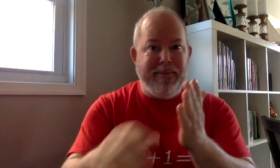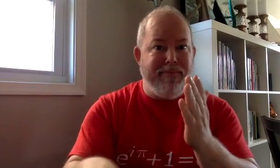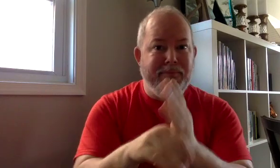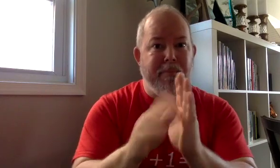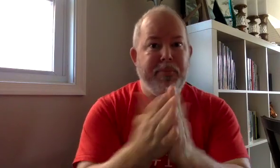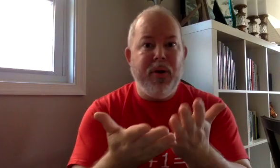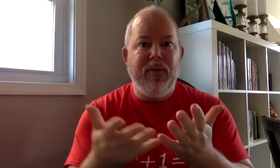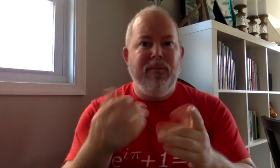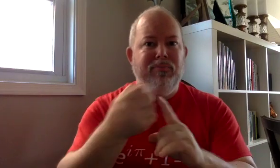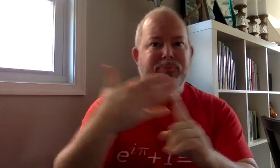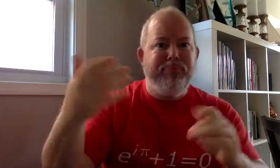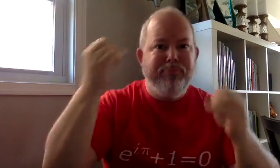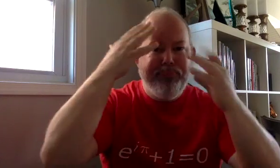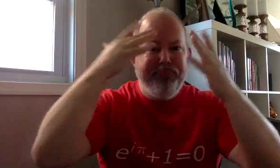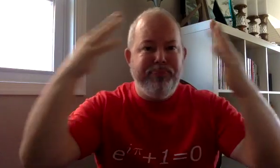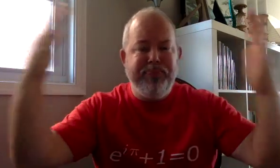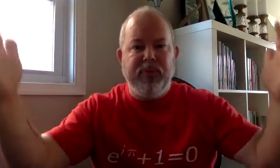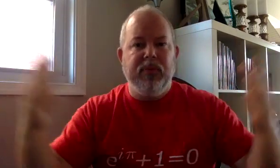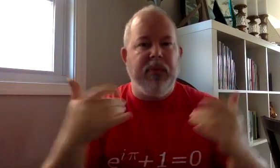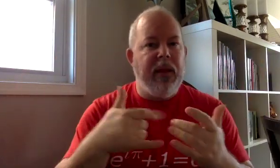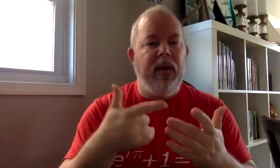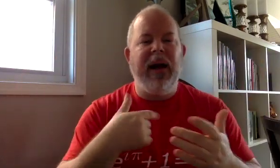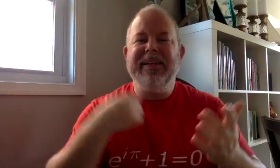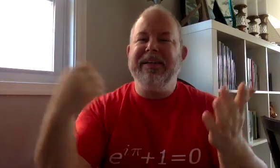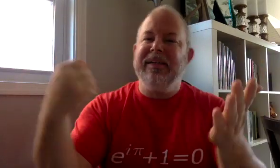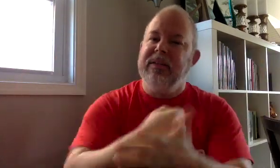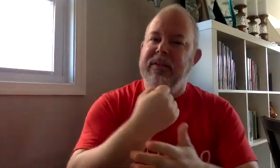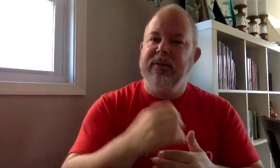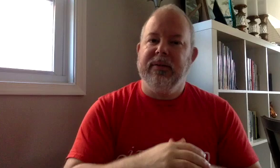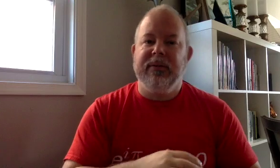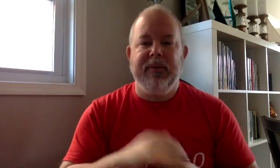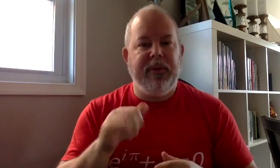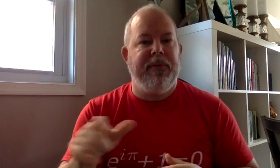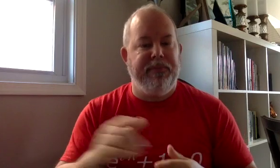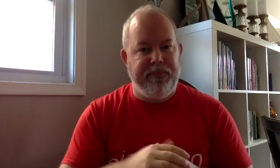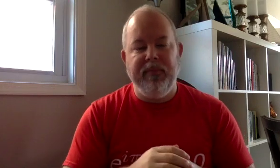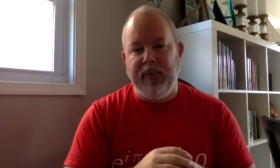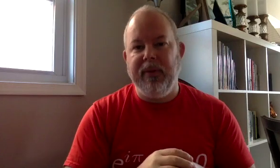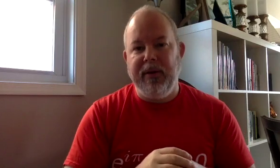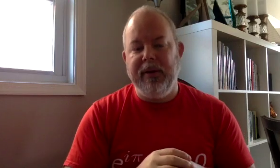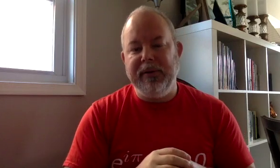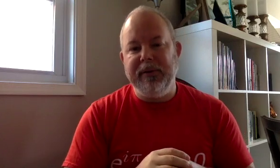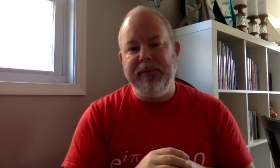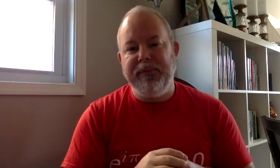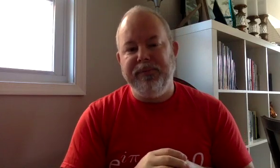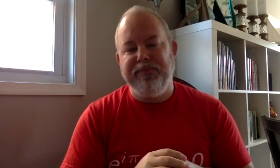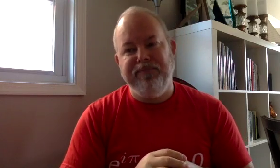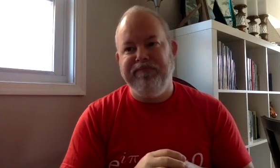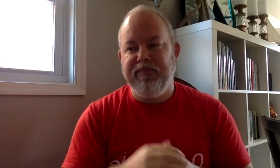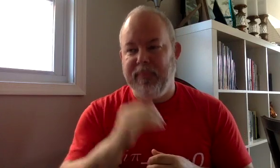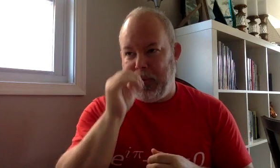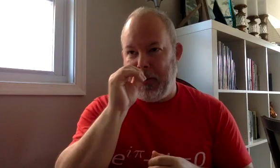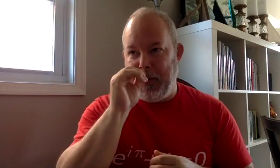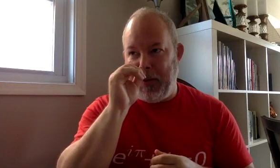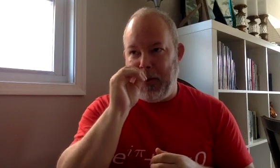Watch. We have made it clear to not just Beijing, but every country in the world, that if they